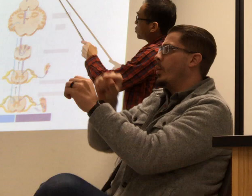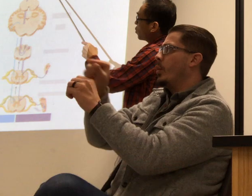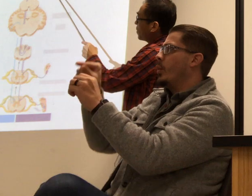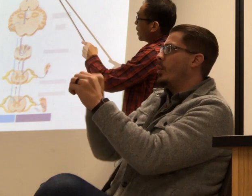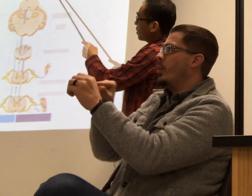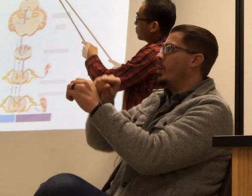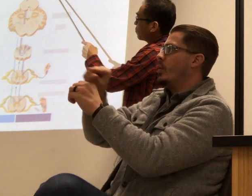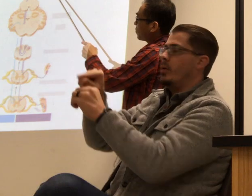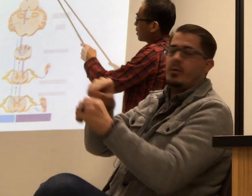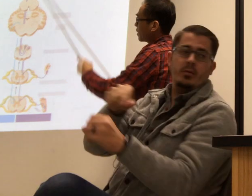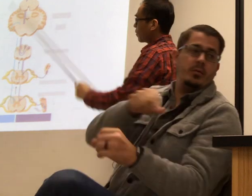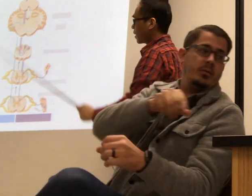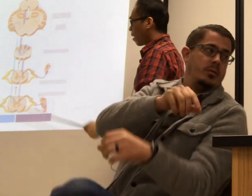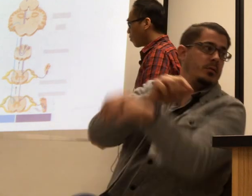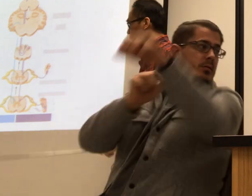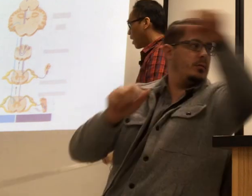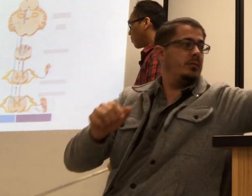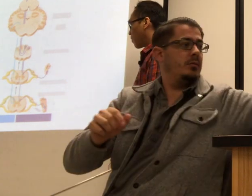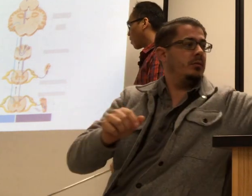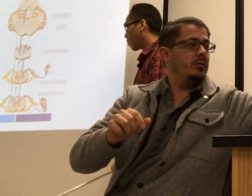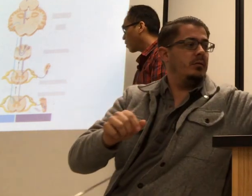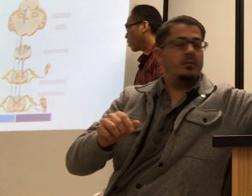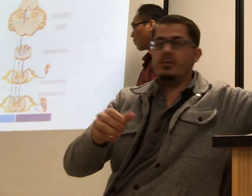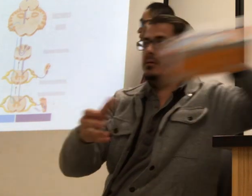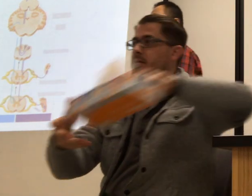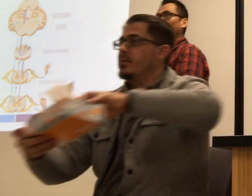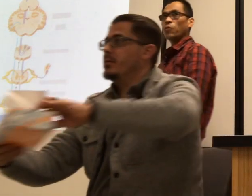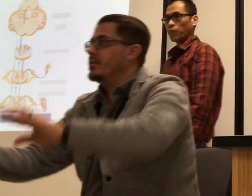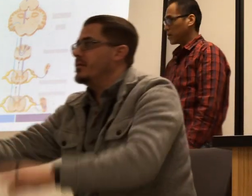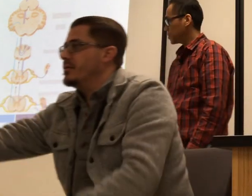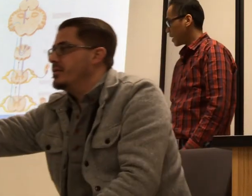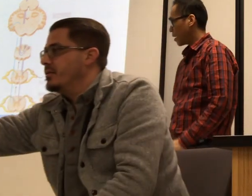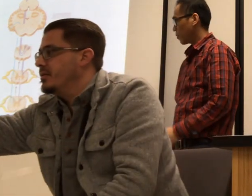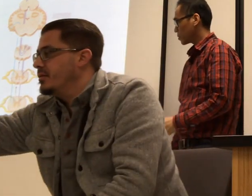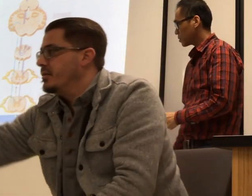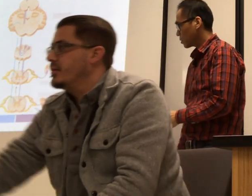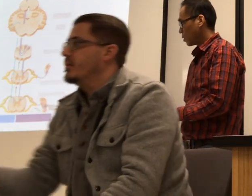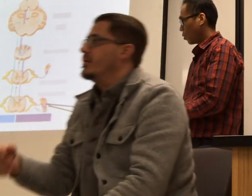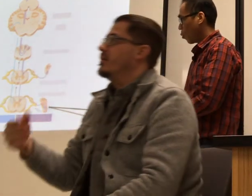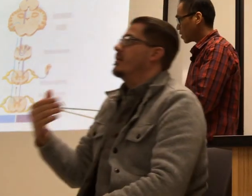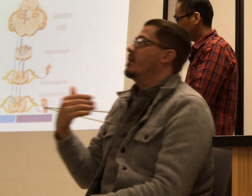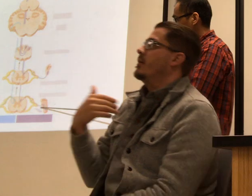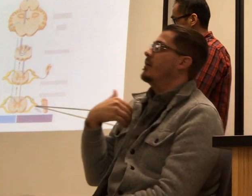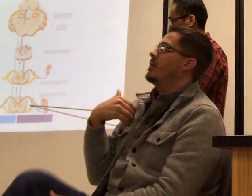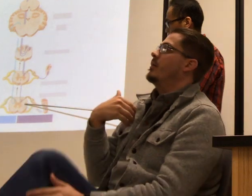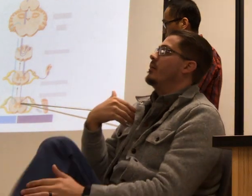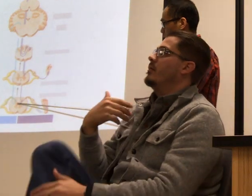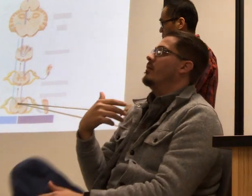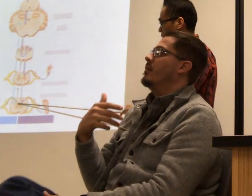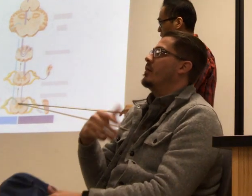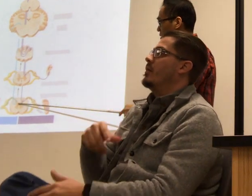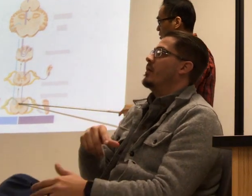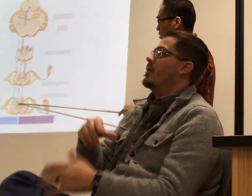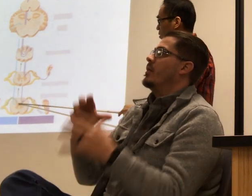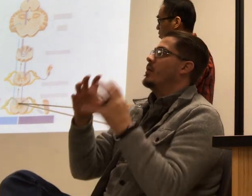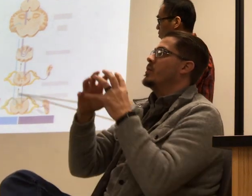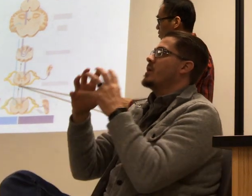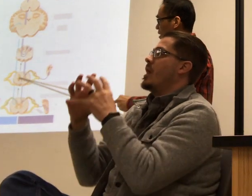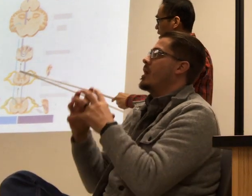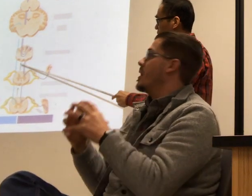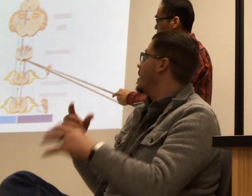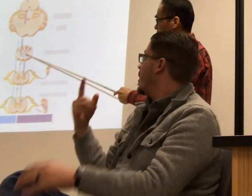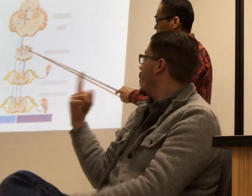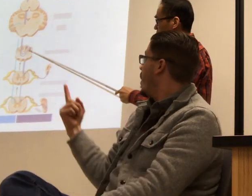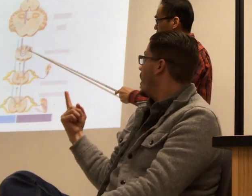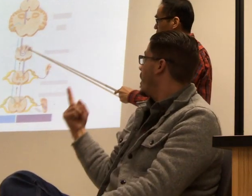nerve endings terminate. Now to get all the way up there, there are 3 cells. 1 cell,